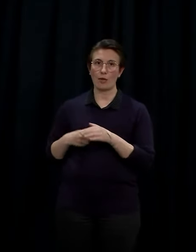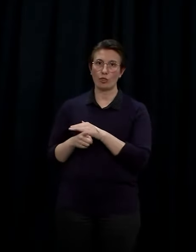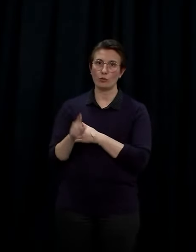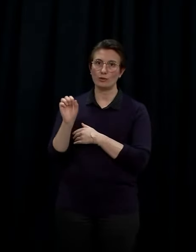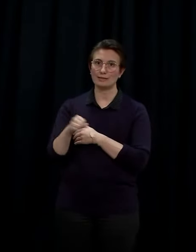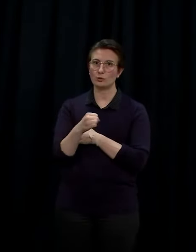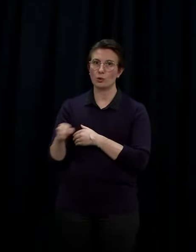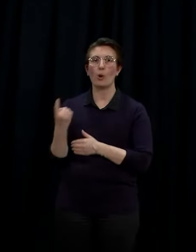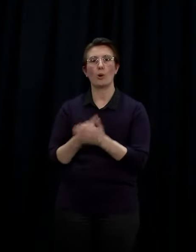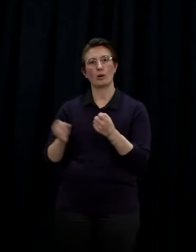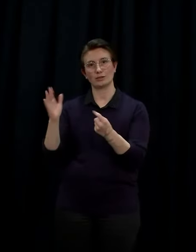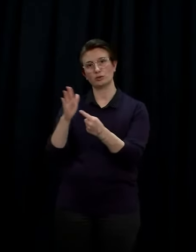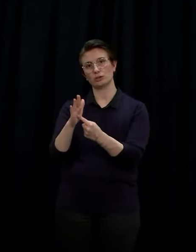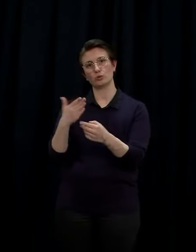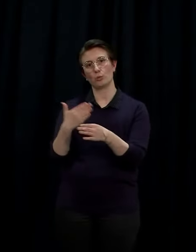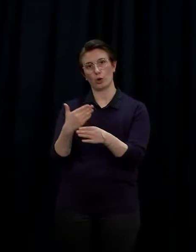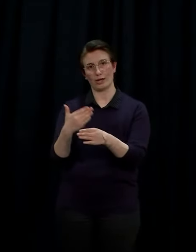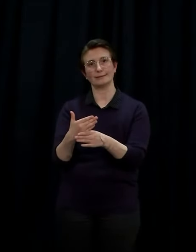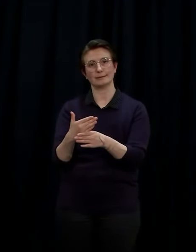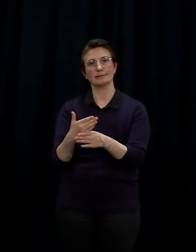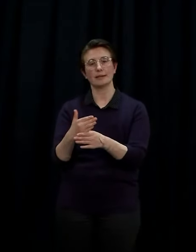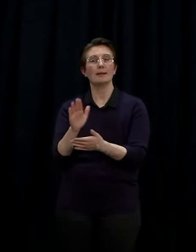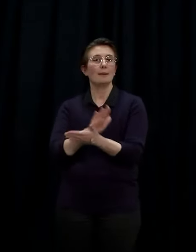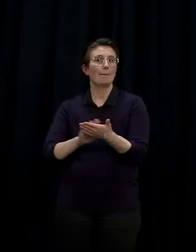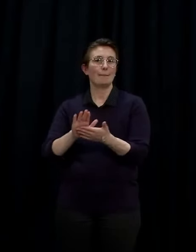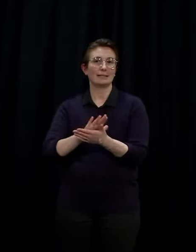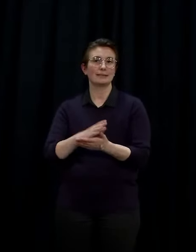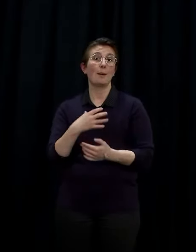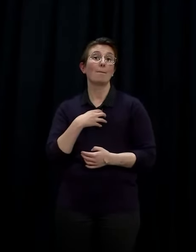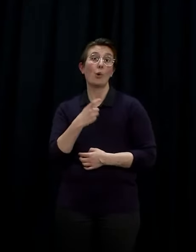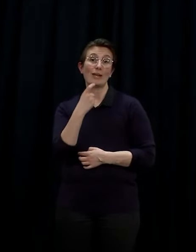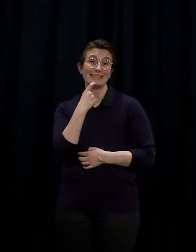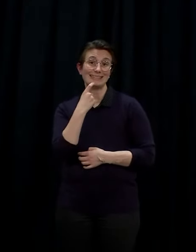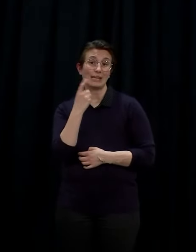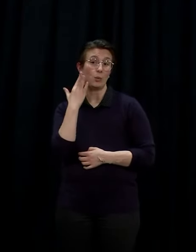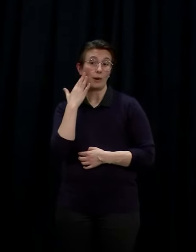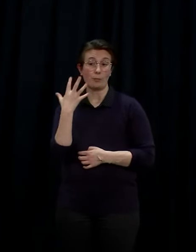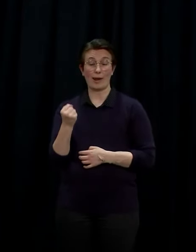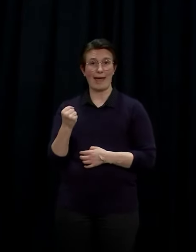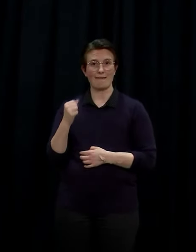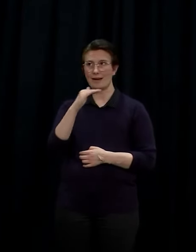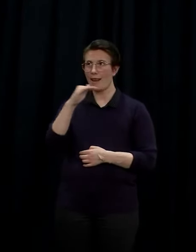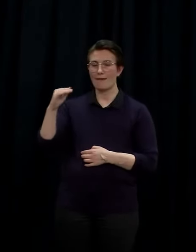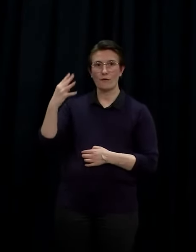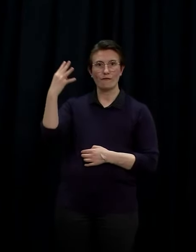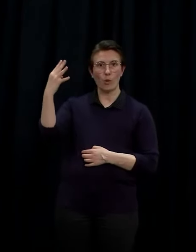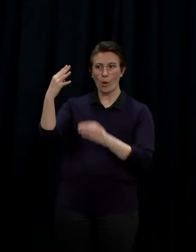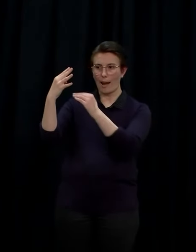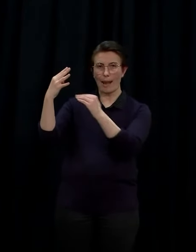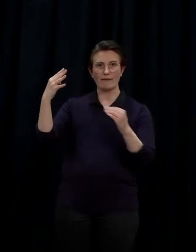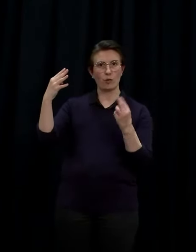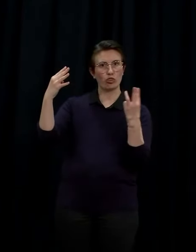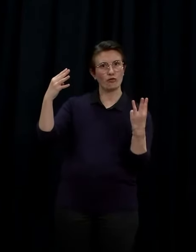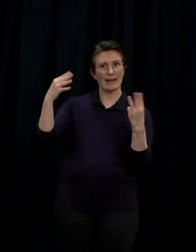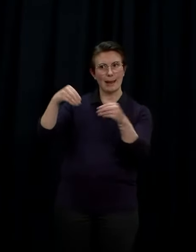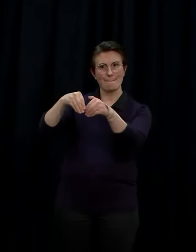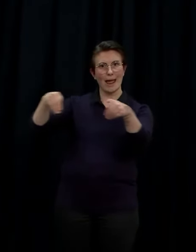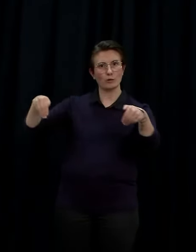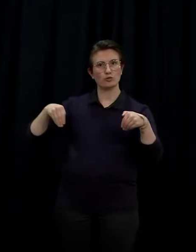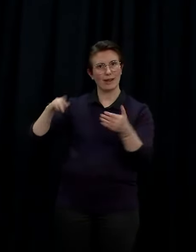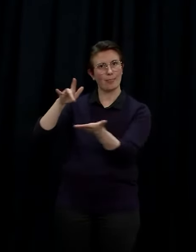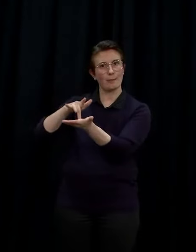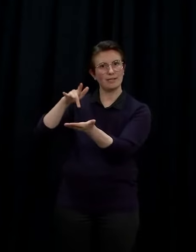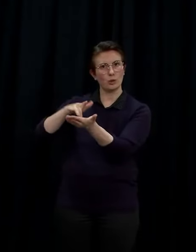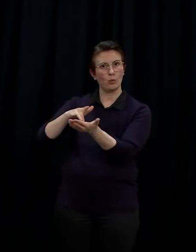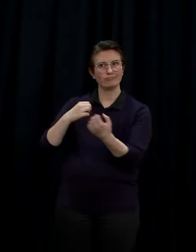settings. So much easier when you've got a 3 and 4 boundary, and that's what we've never had a 3 and 4 boundary before. So I do expect